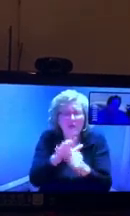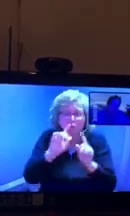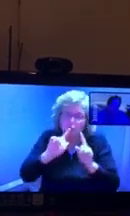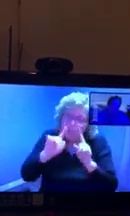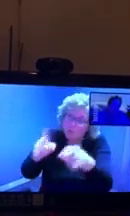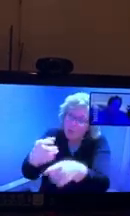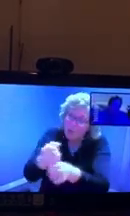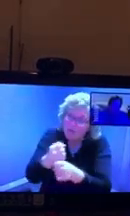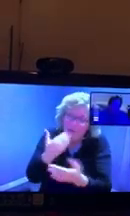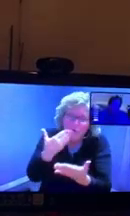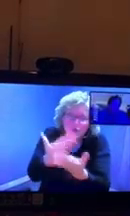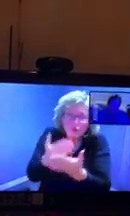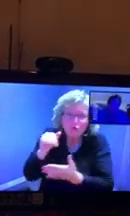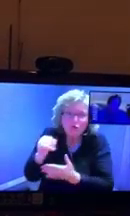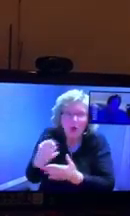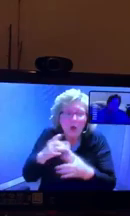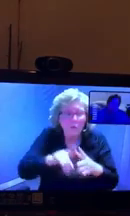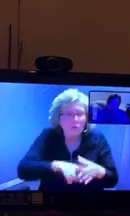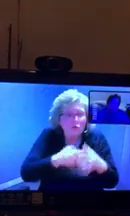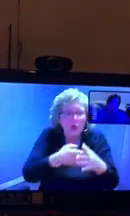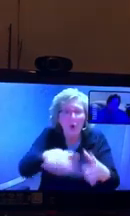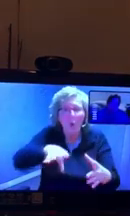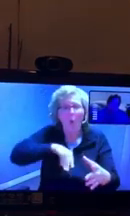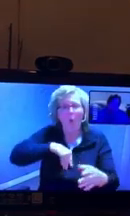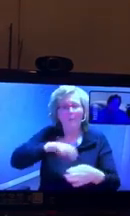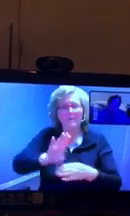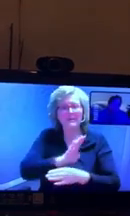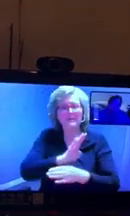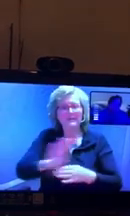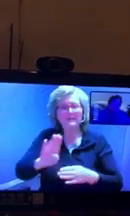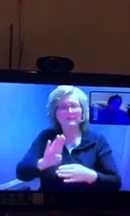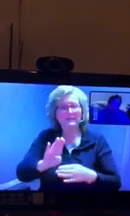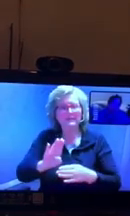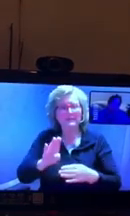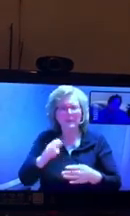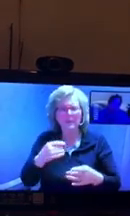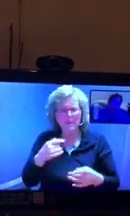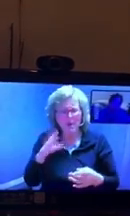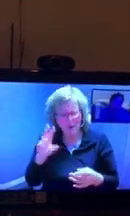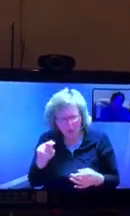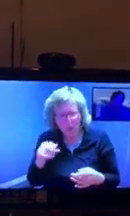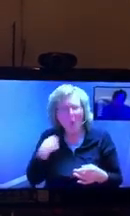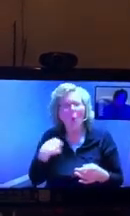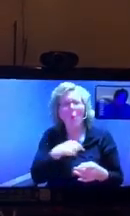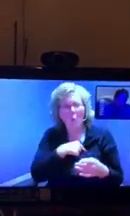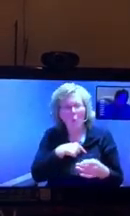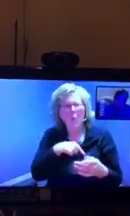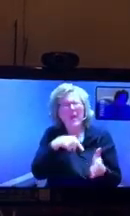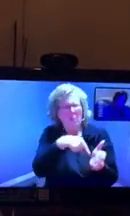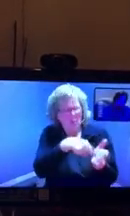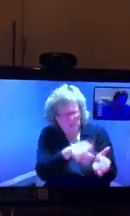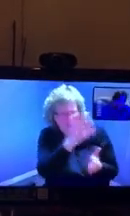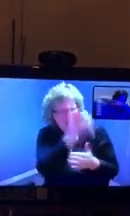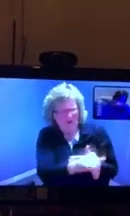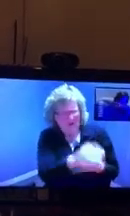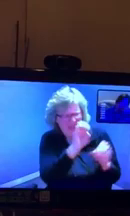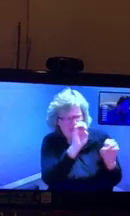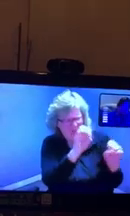good job or start their own business, and we'd be able to say, okay, we will fund that education you need, that training you need.